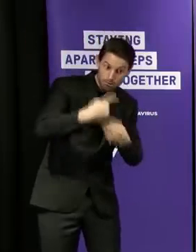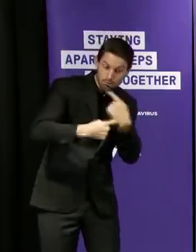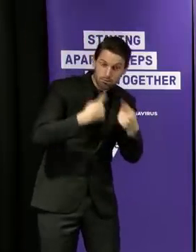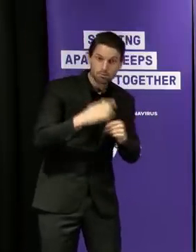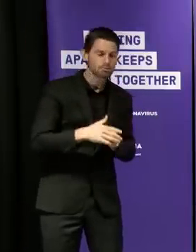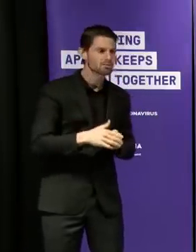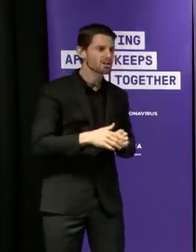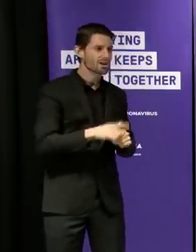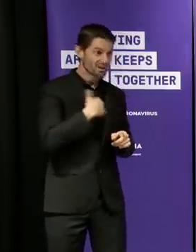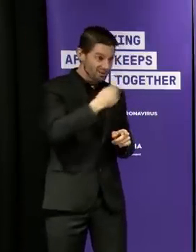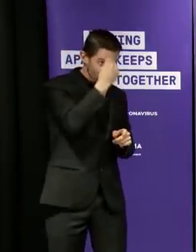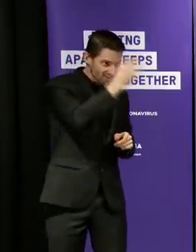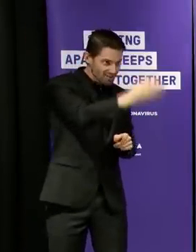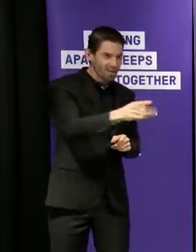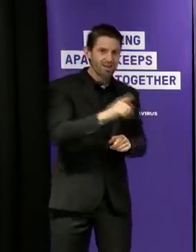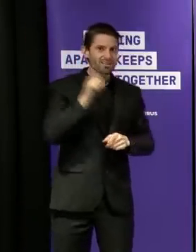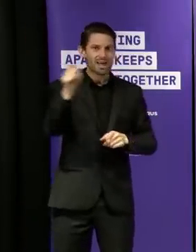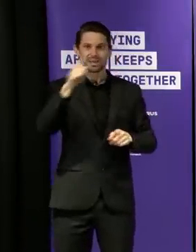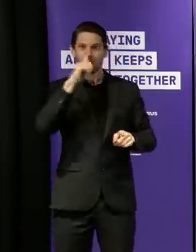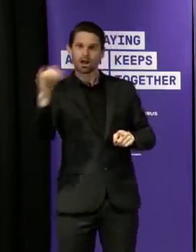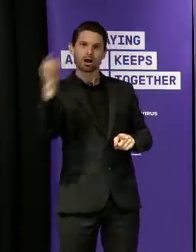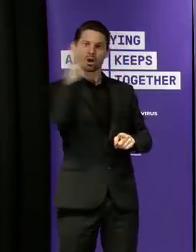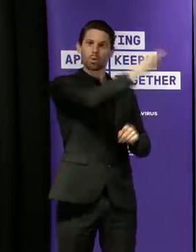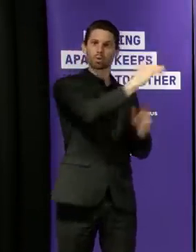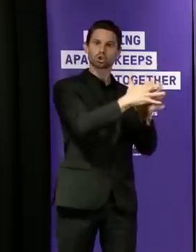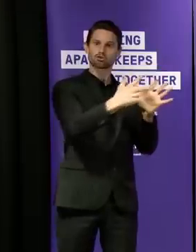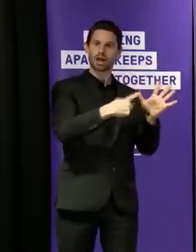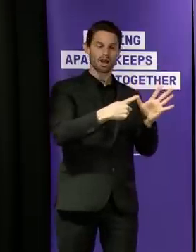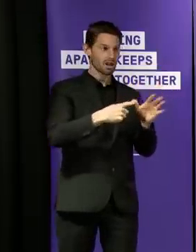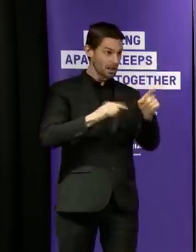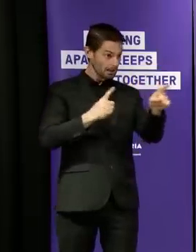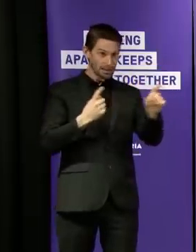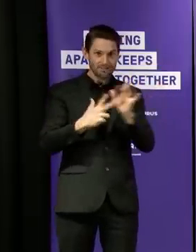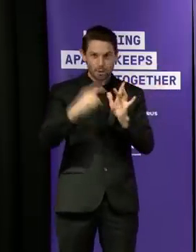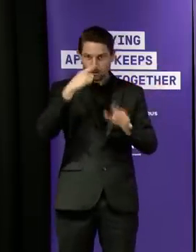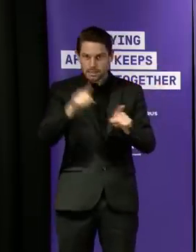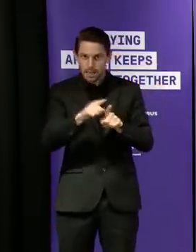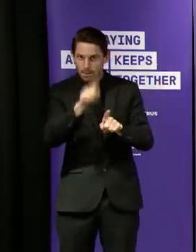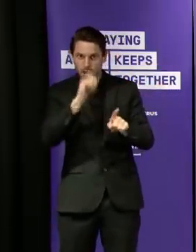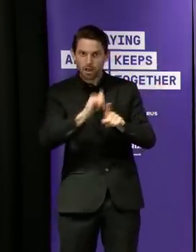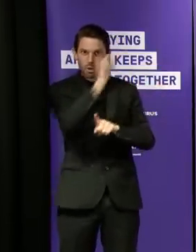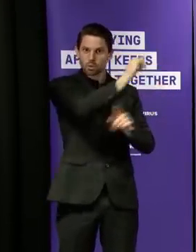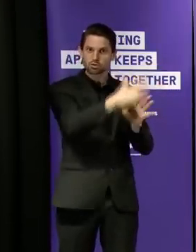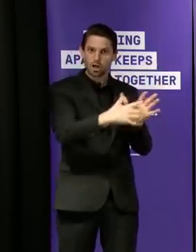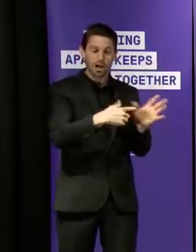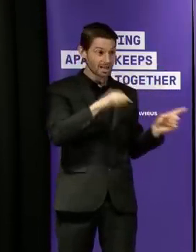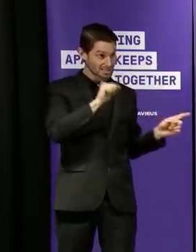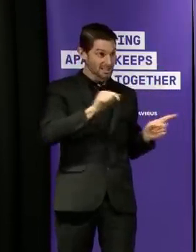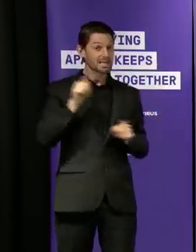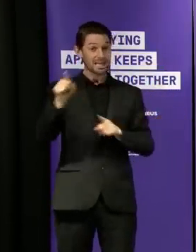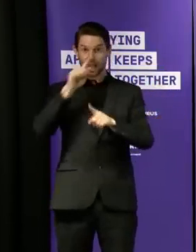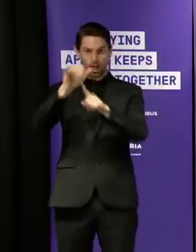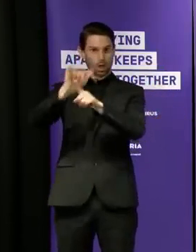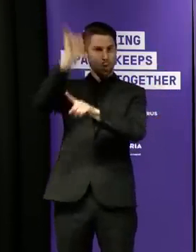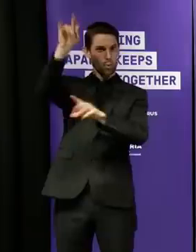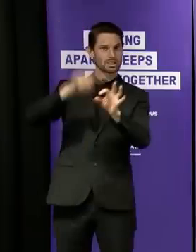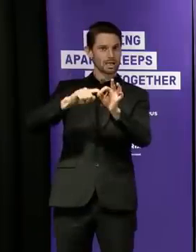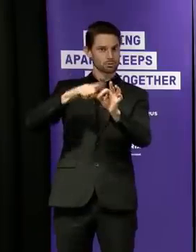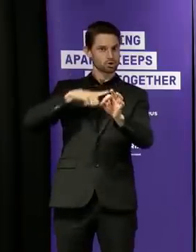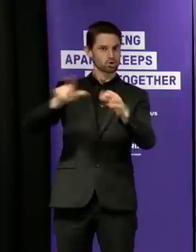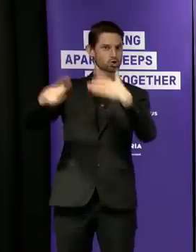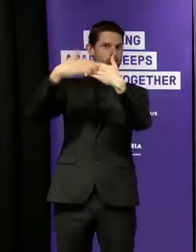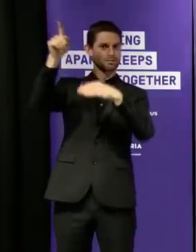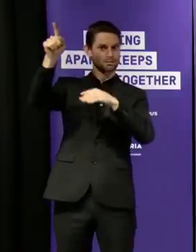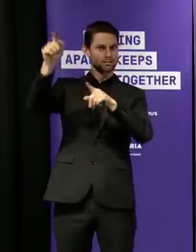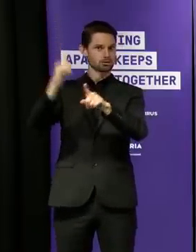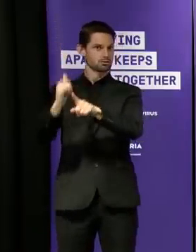can't go into WA because the borders are shut. Neither can we. No, they can't go to Queensland because the borders are shut. So the very fact